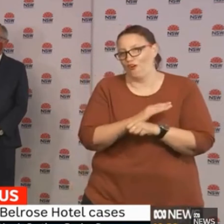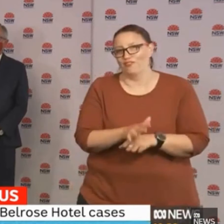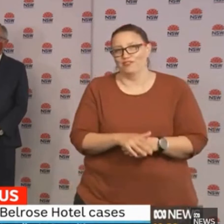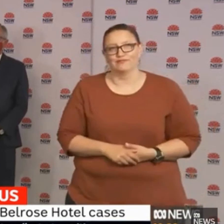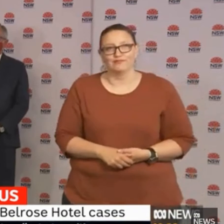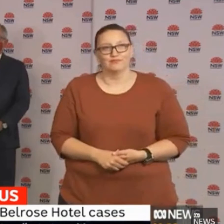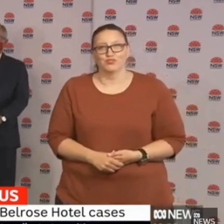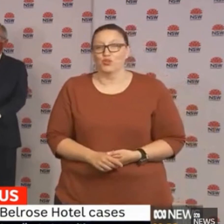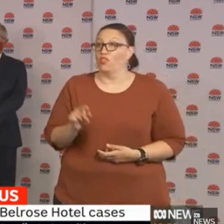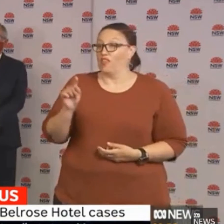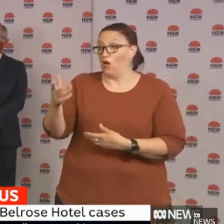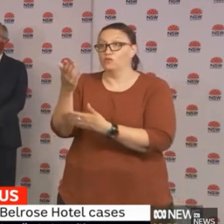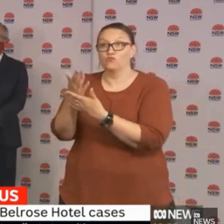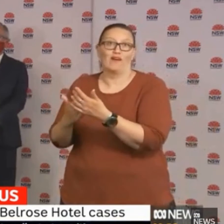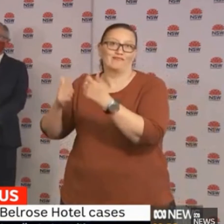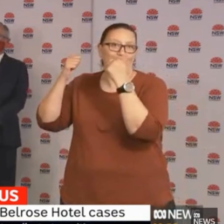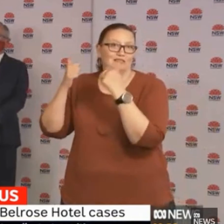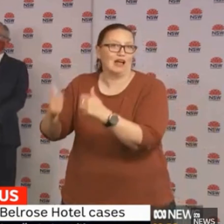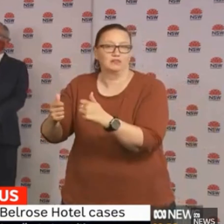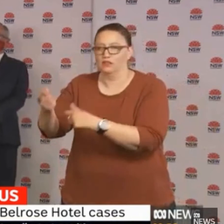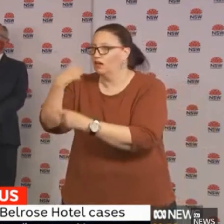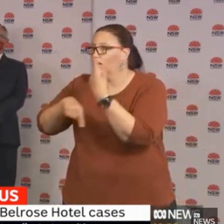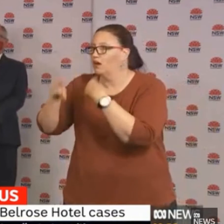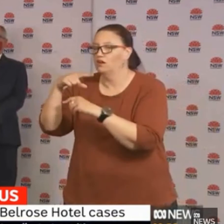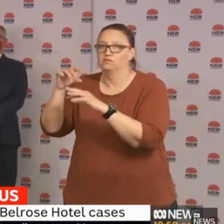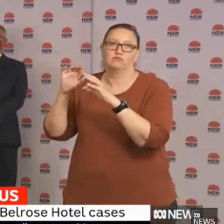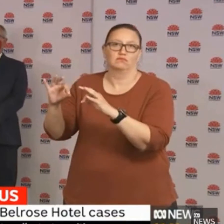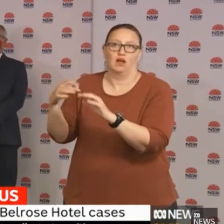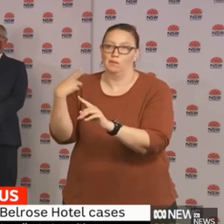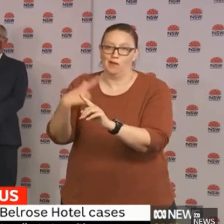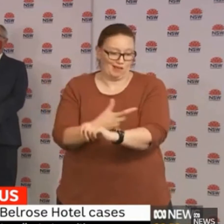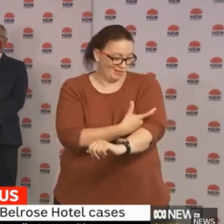of information really are quite strong and